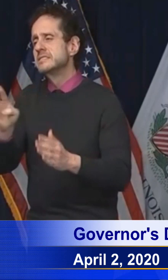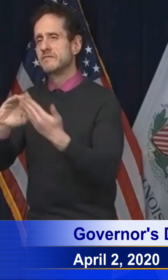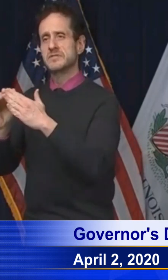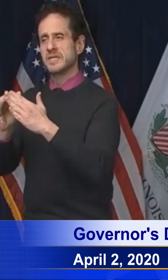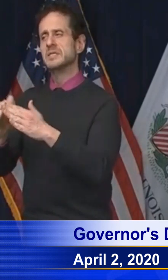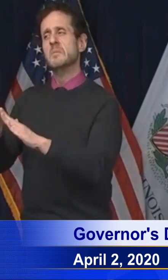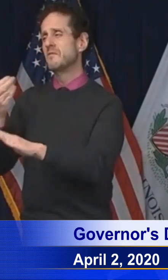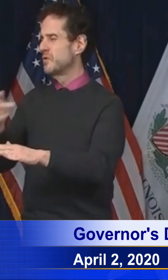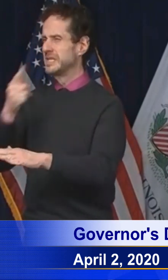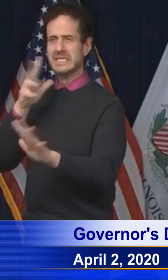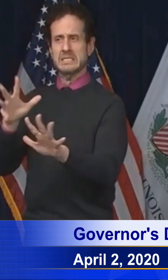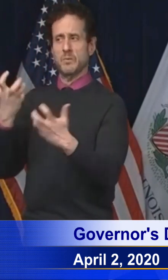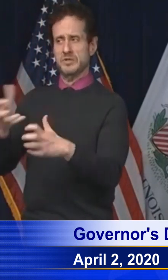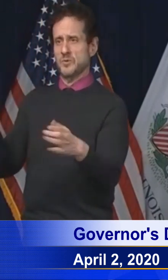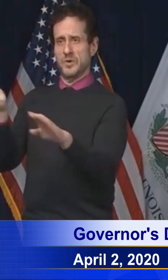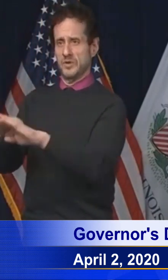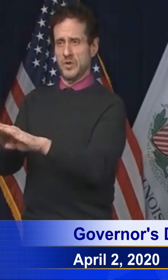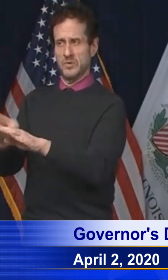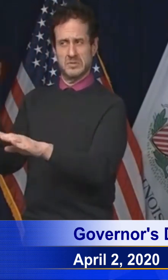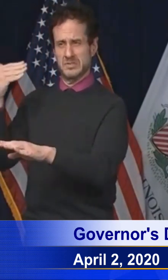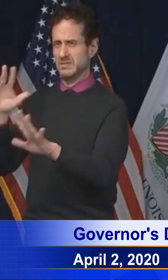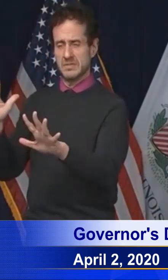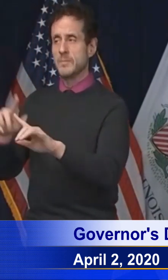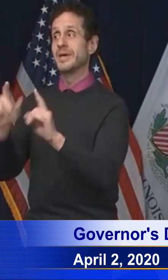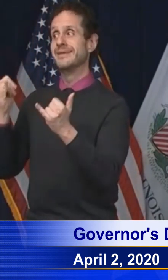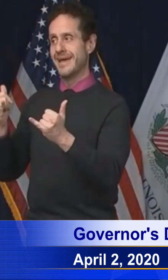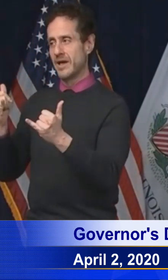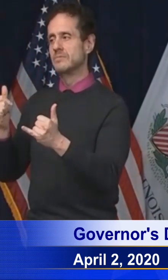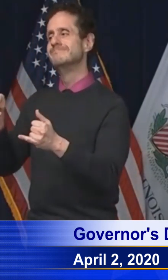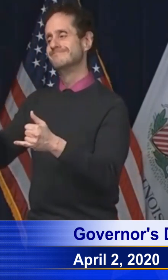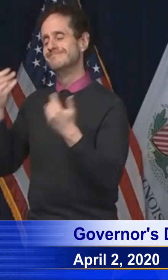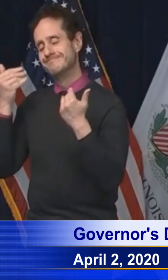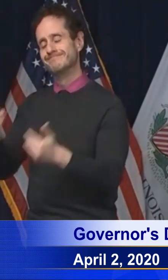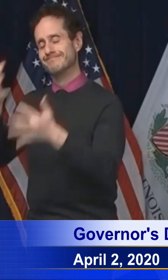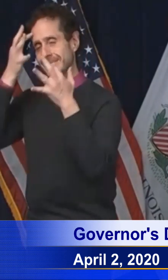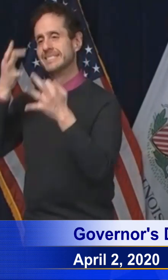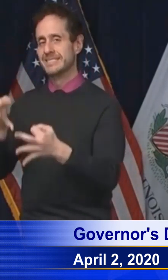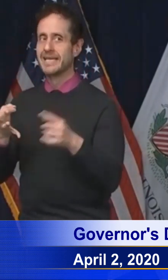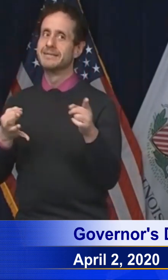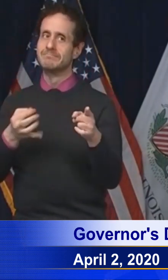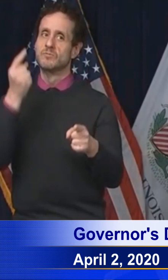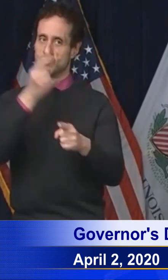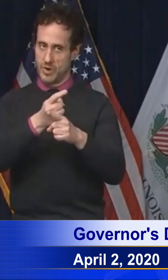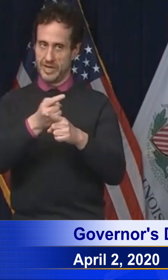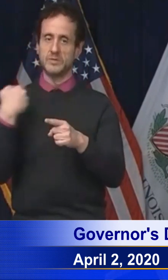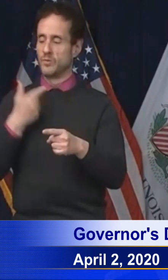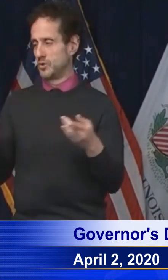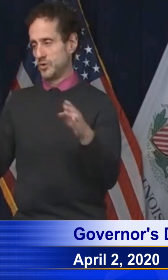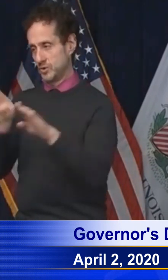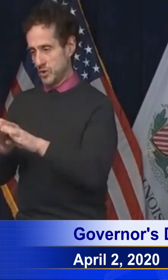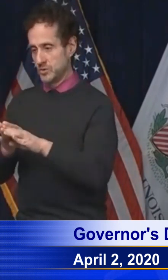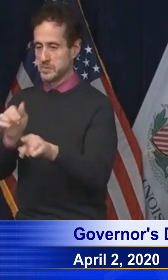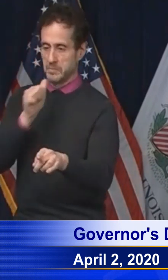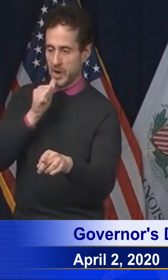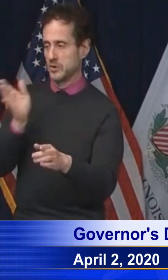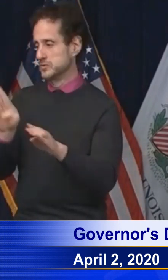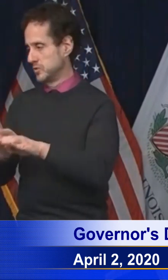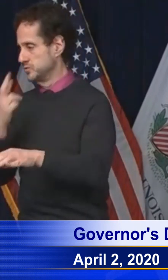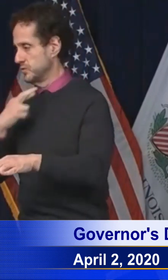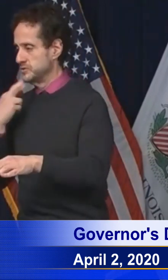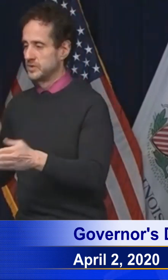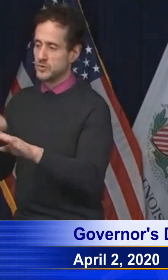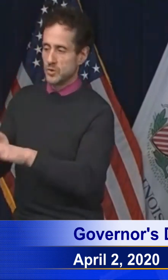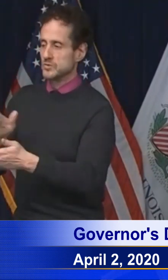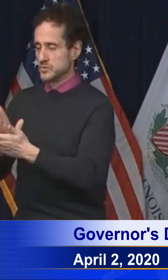to avoid such action early on, have followed suit. And I take no pride in being earlier than